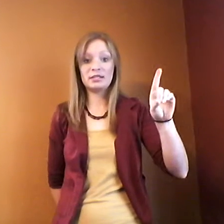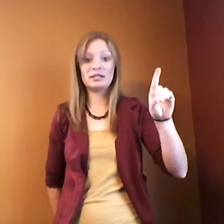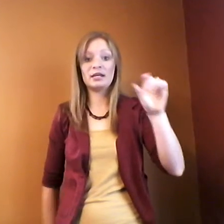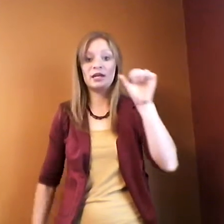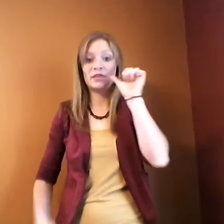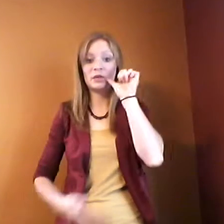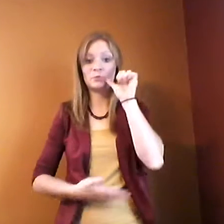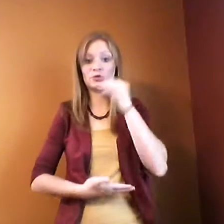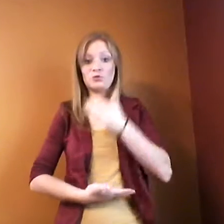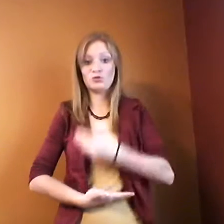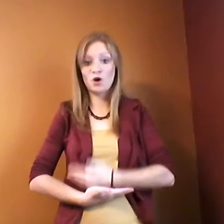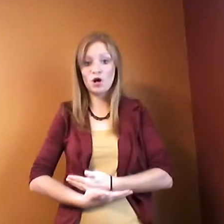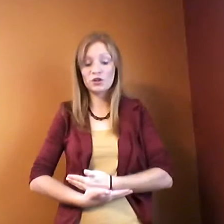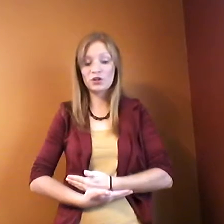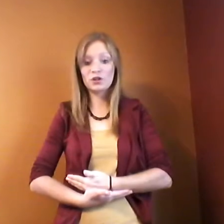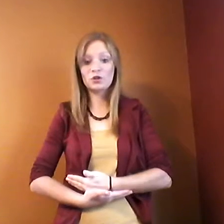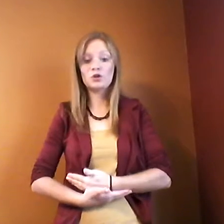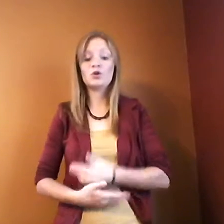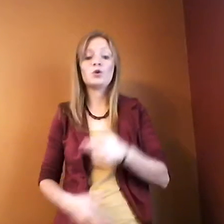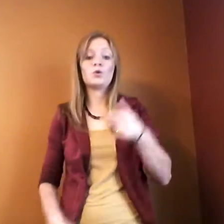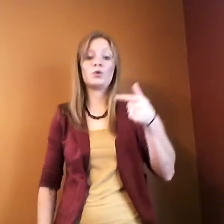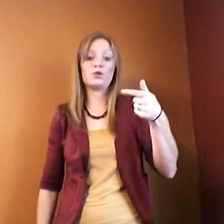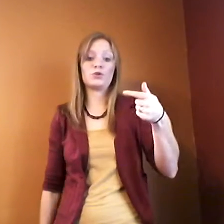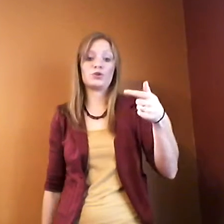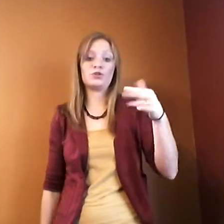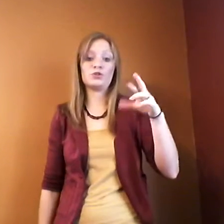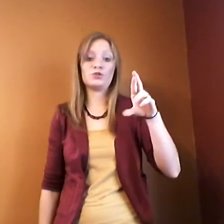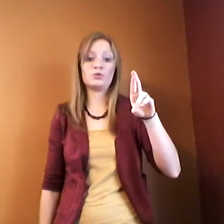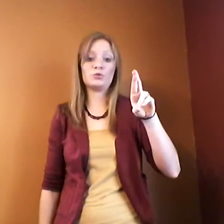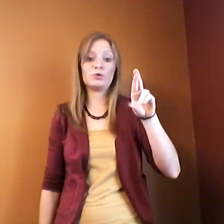and then would do daughter. Or you could do